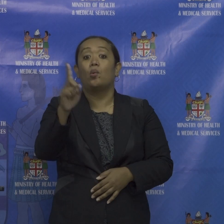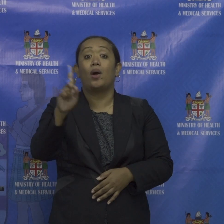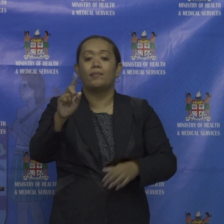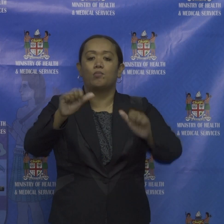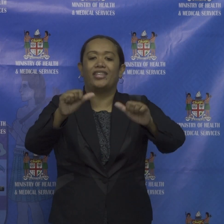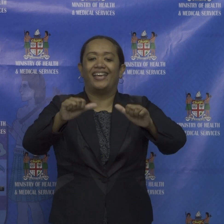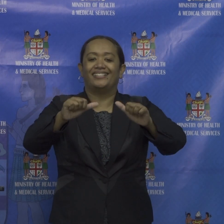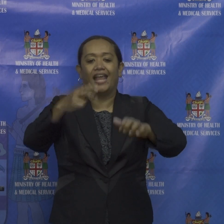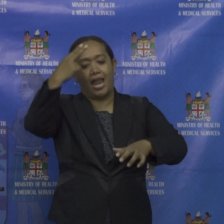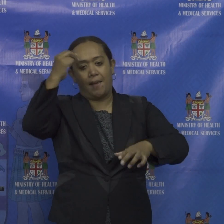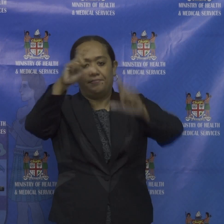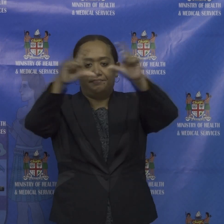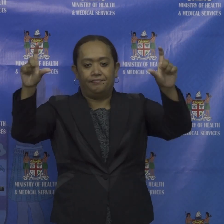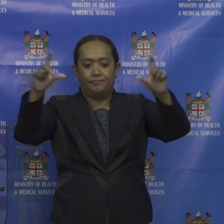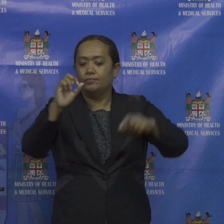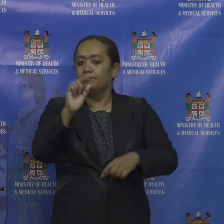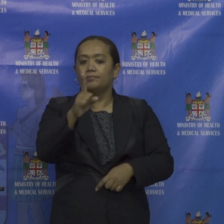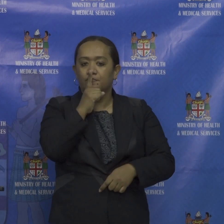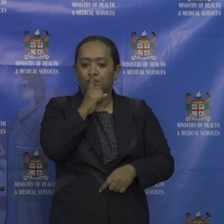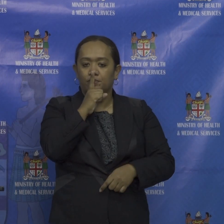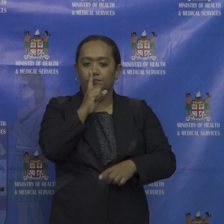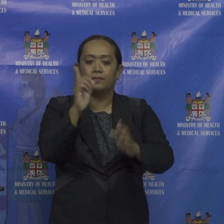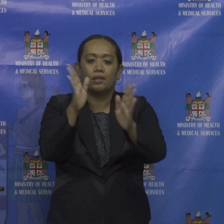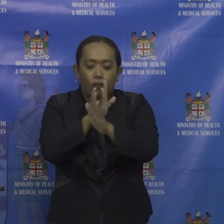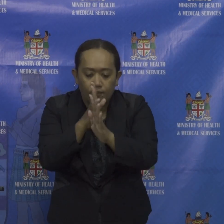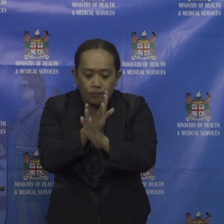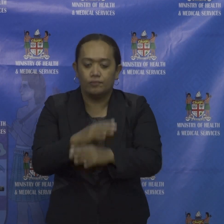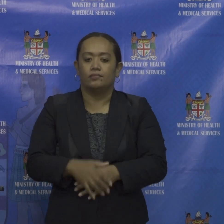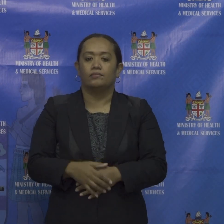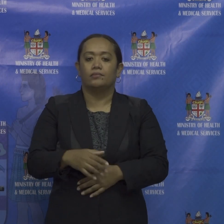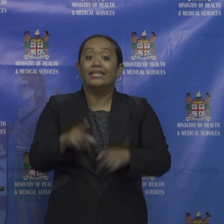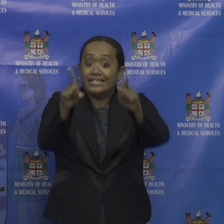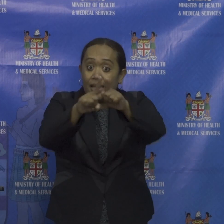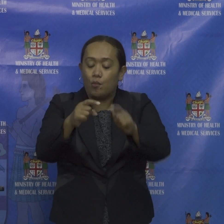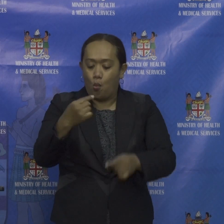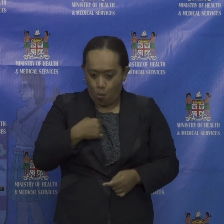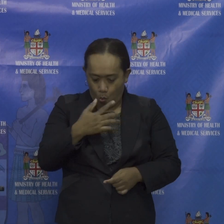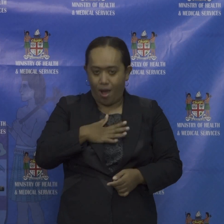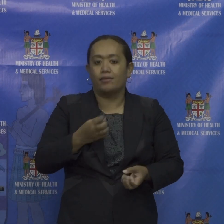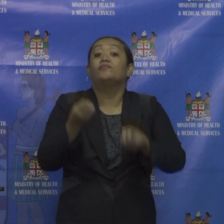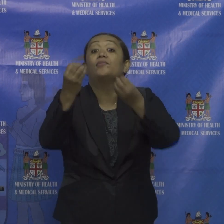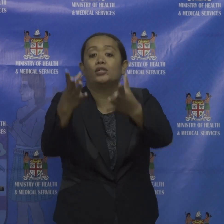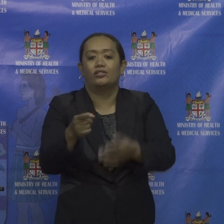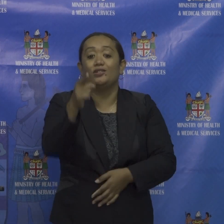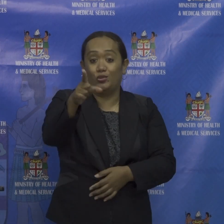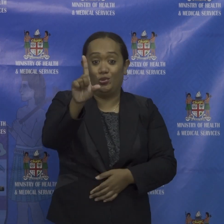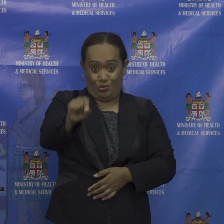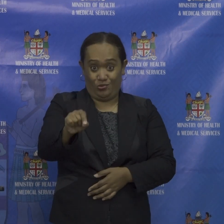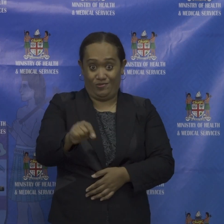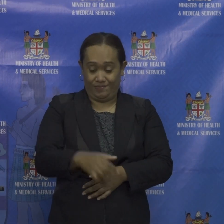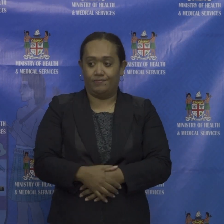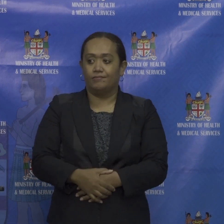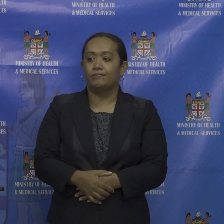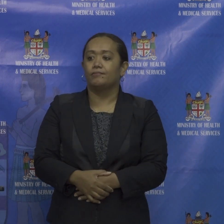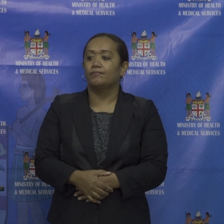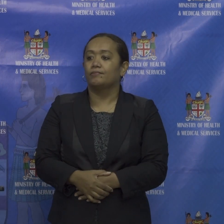the identities of our patients, but at the same time, give the information to the public that you do need. Thank you. No,